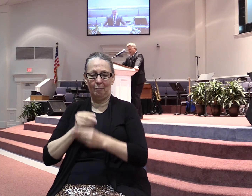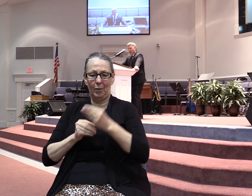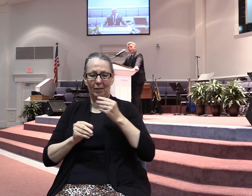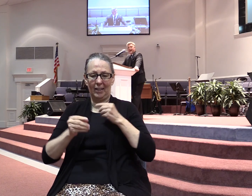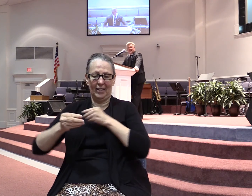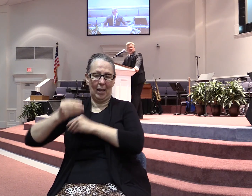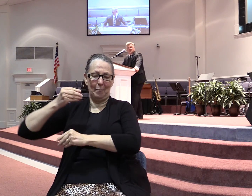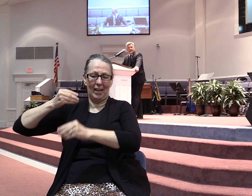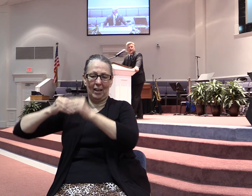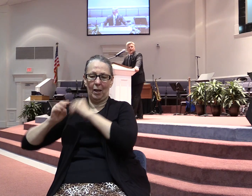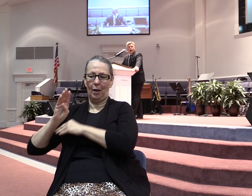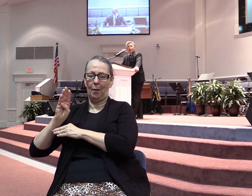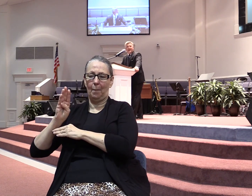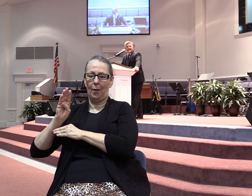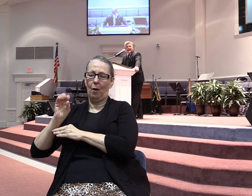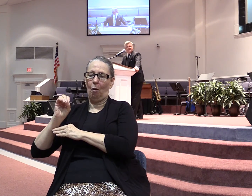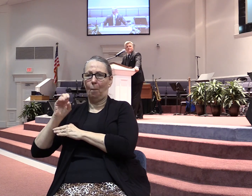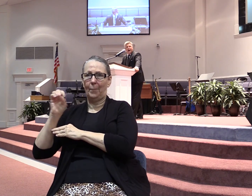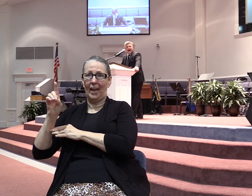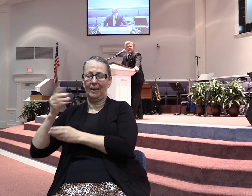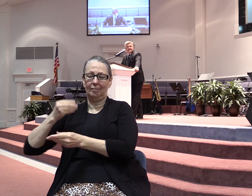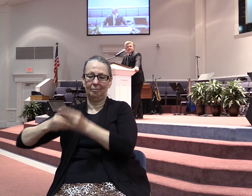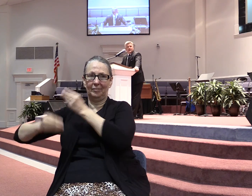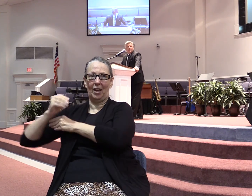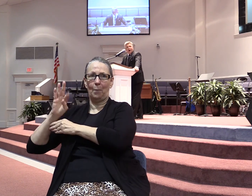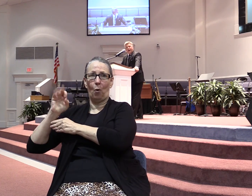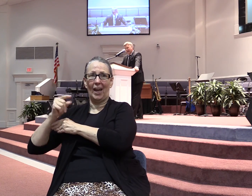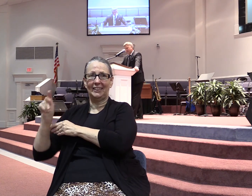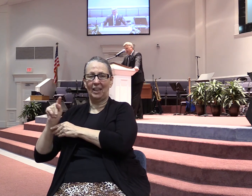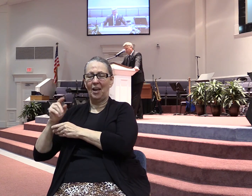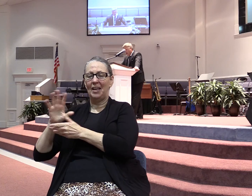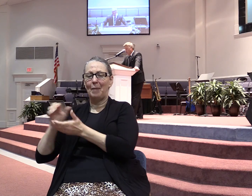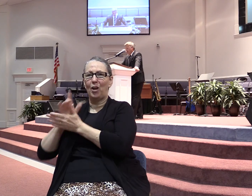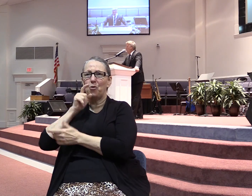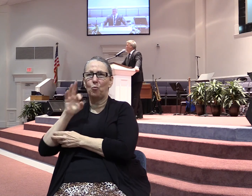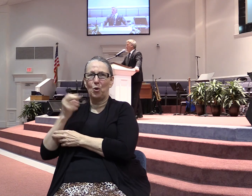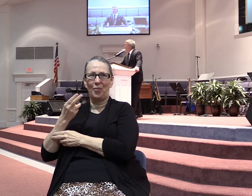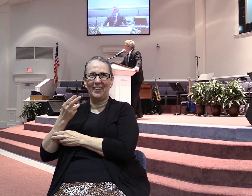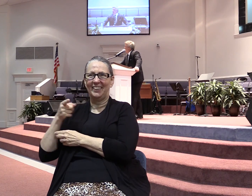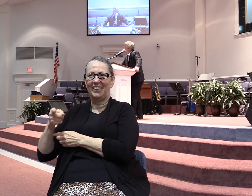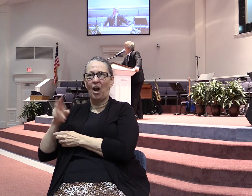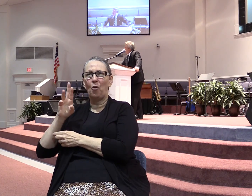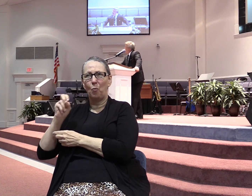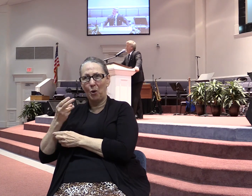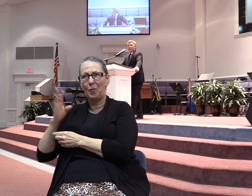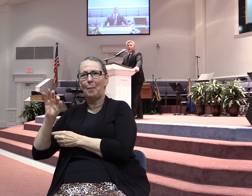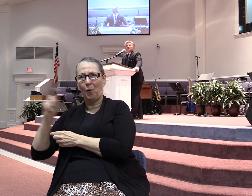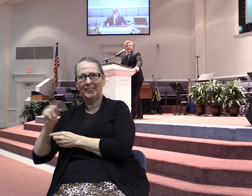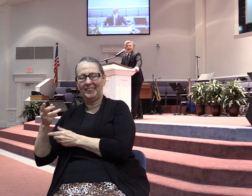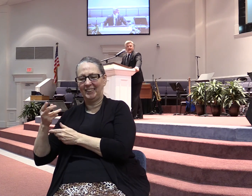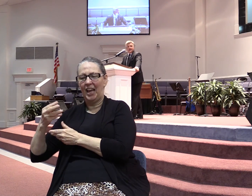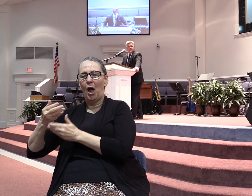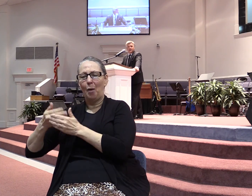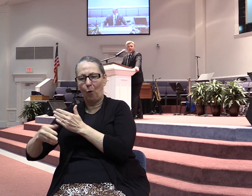Boaz. Or Obed, excuse me. Obed came from Boaz. Boaz marries Ruth. Who's Ruth? The widow